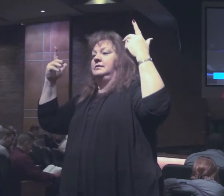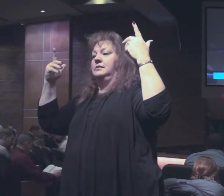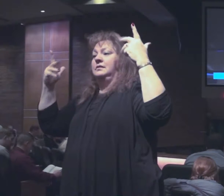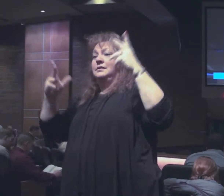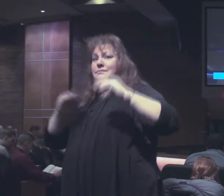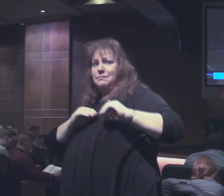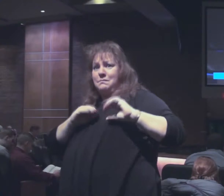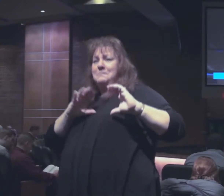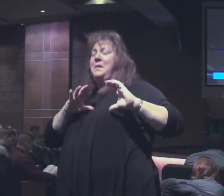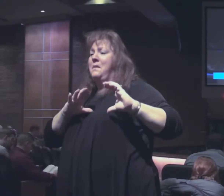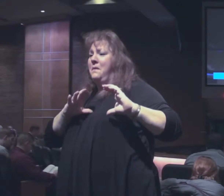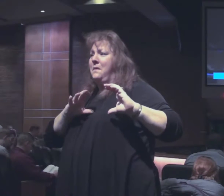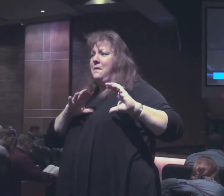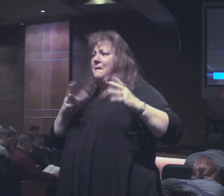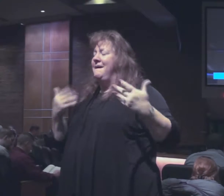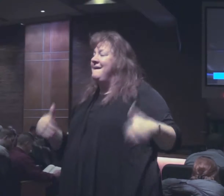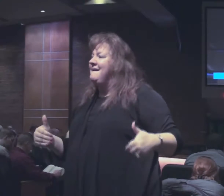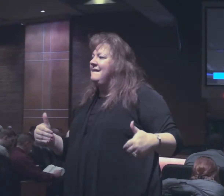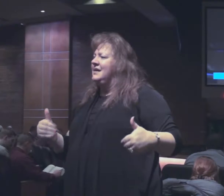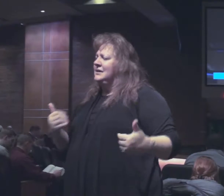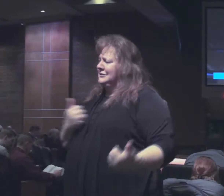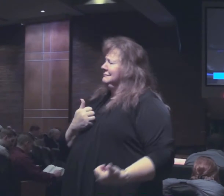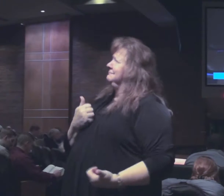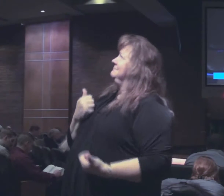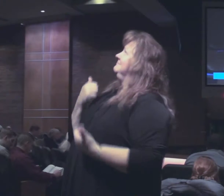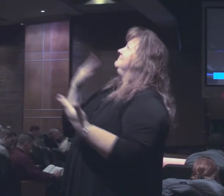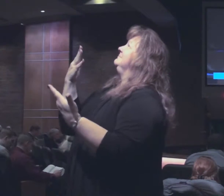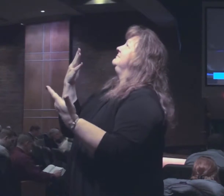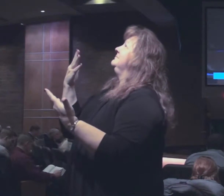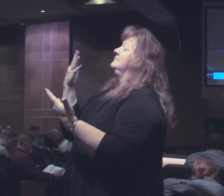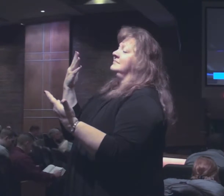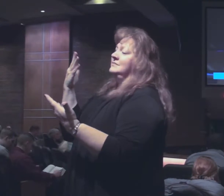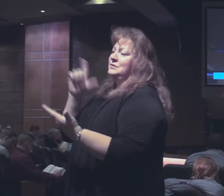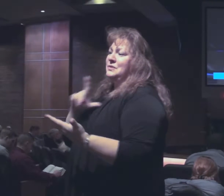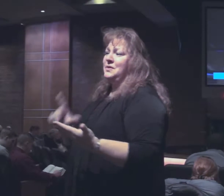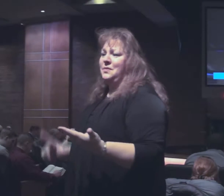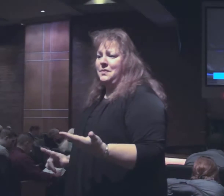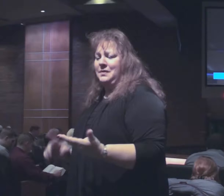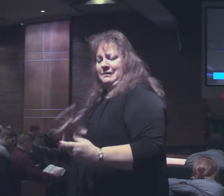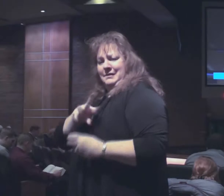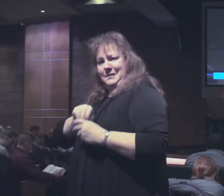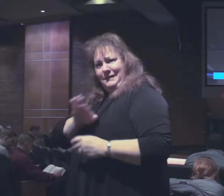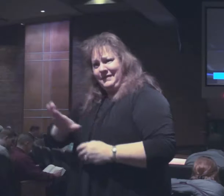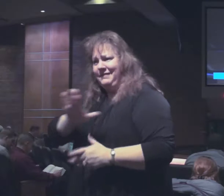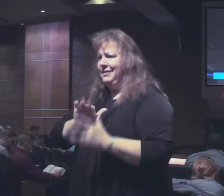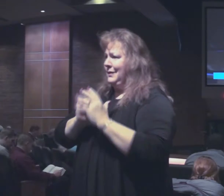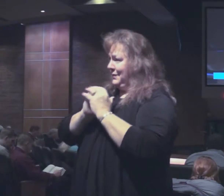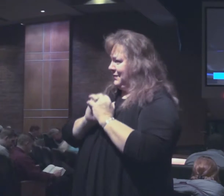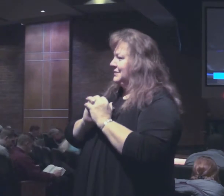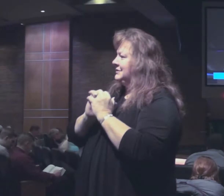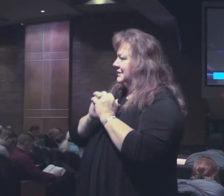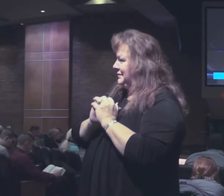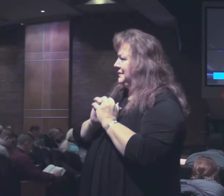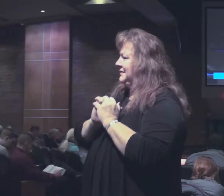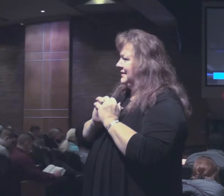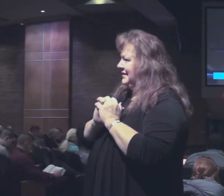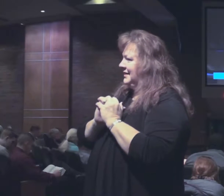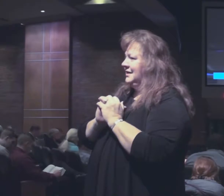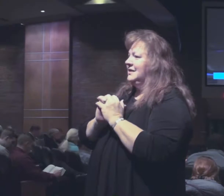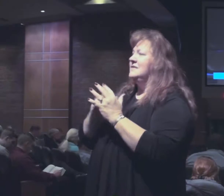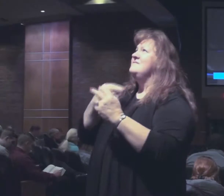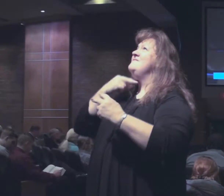of joy. And so expressing that before the Lord as part of their worship, with